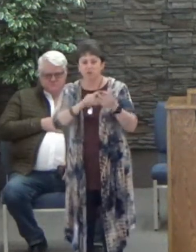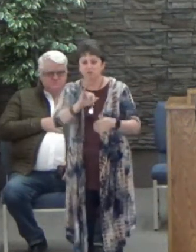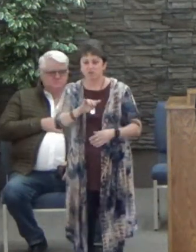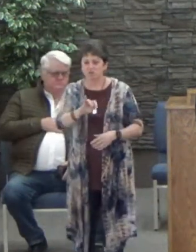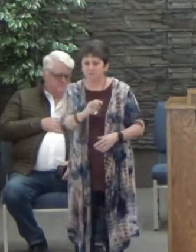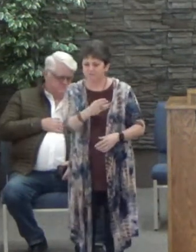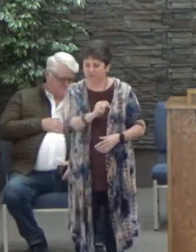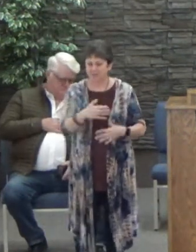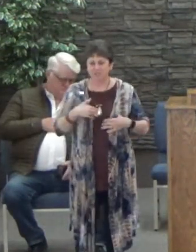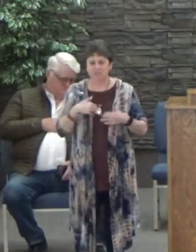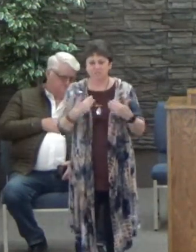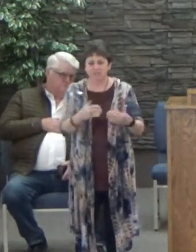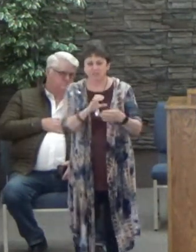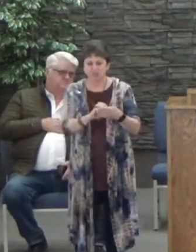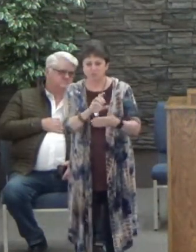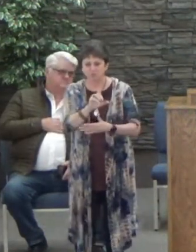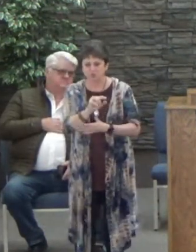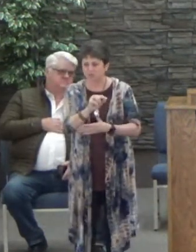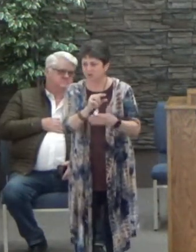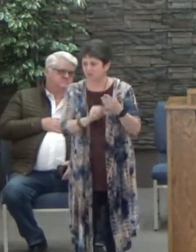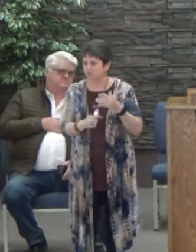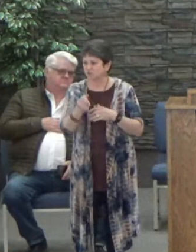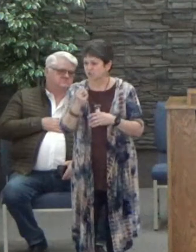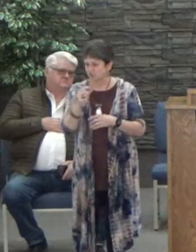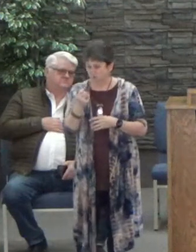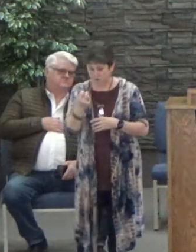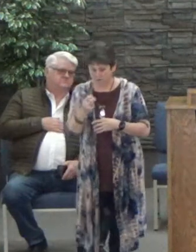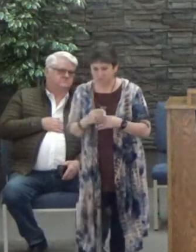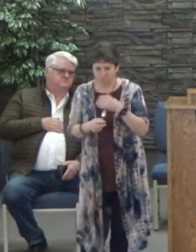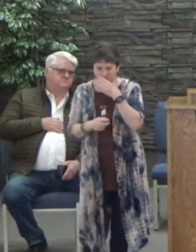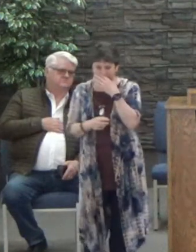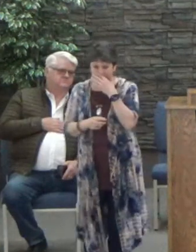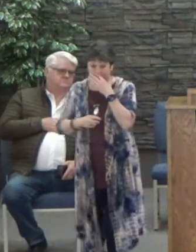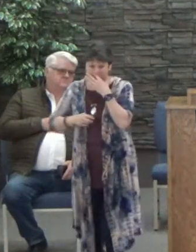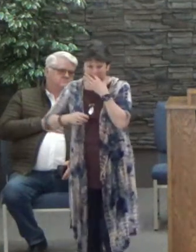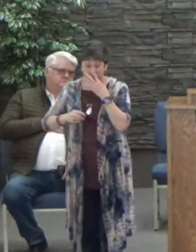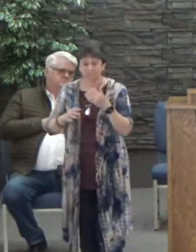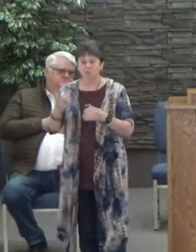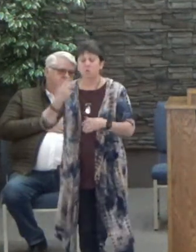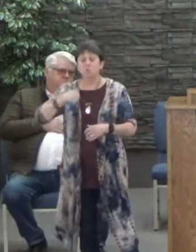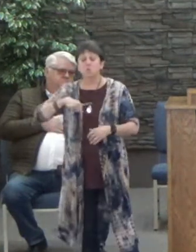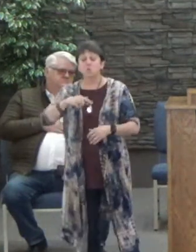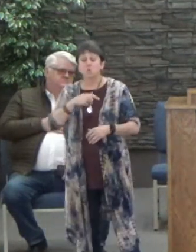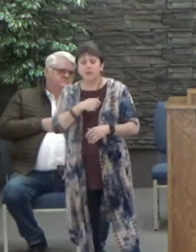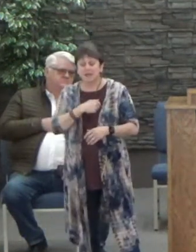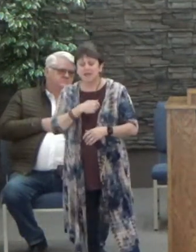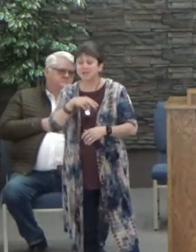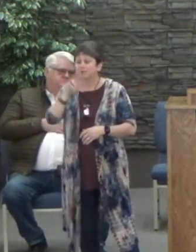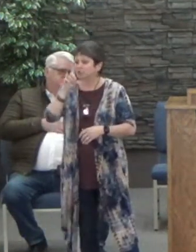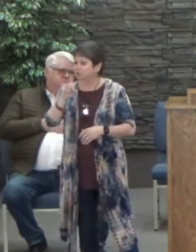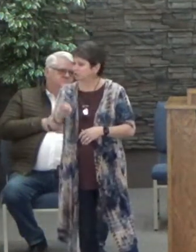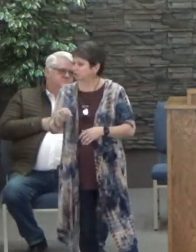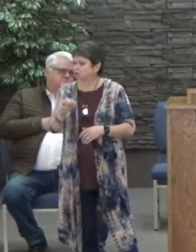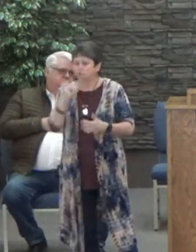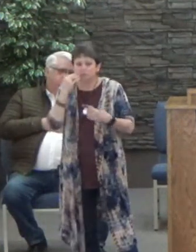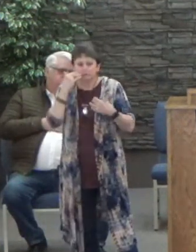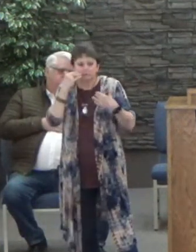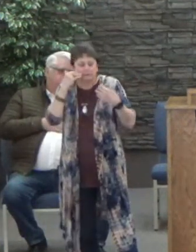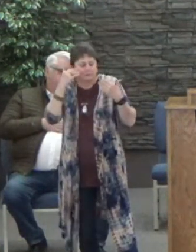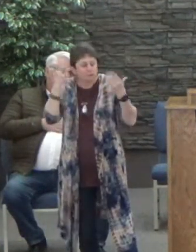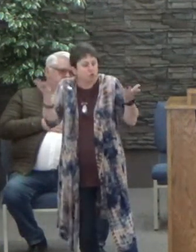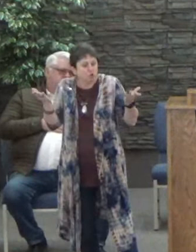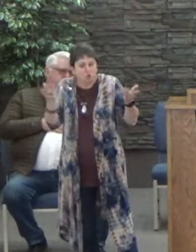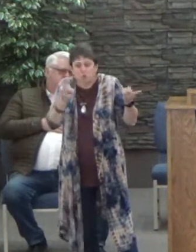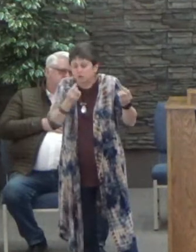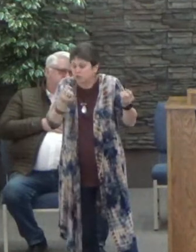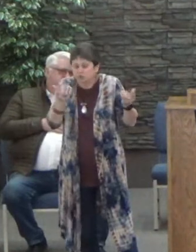Jehoshaphat confessed in chapter 20 and verse 12. We do not know what to do, but